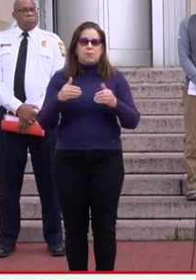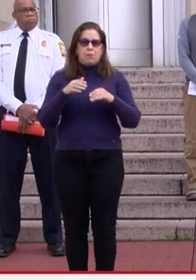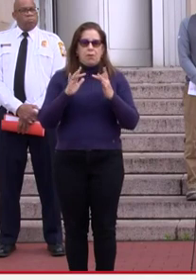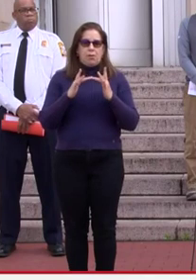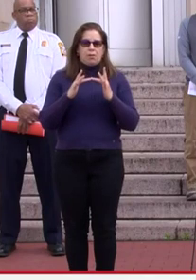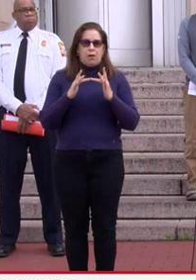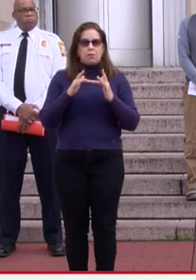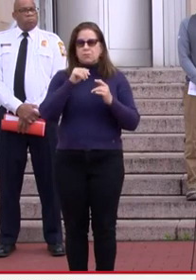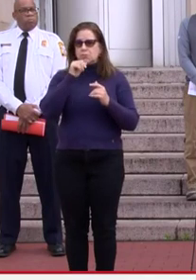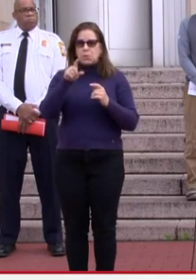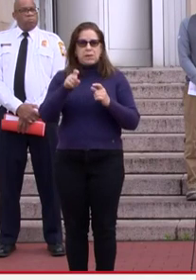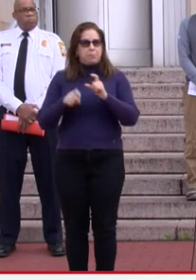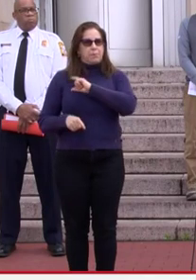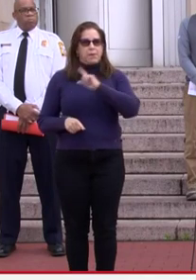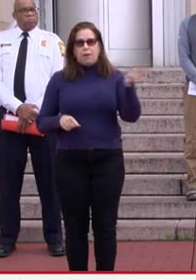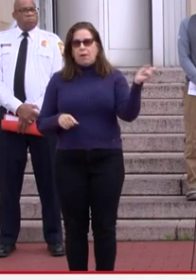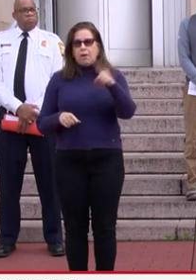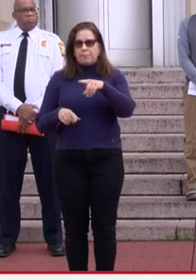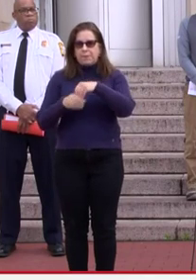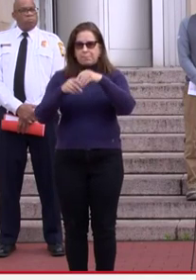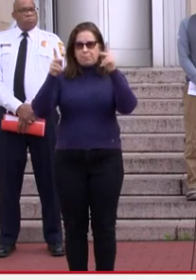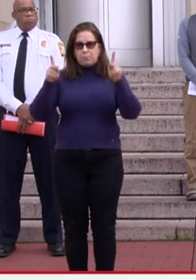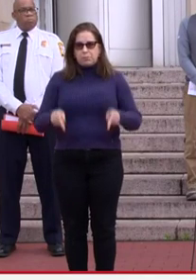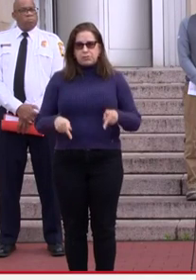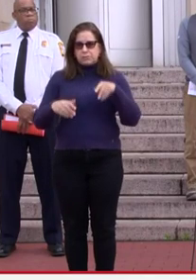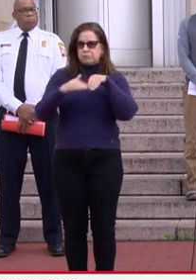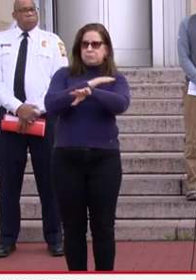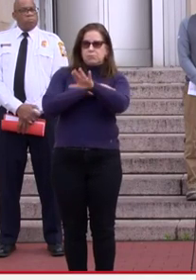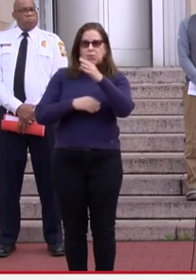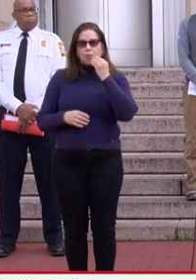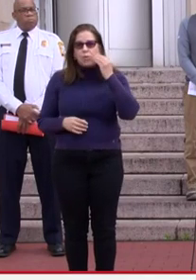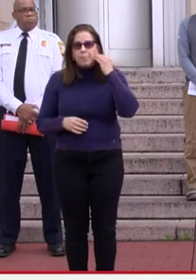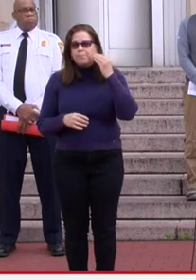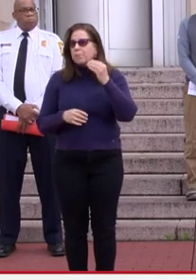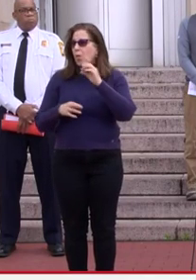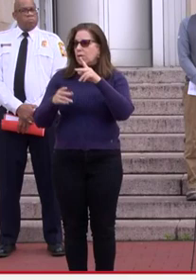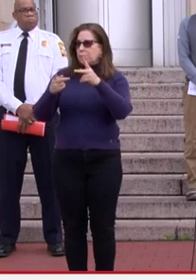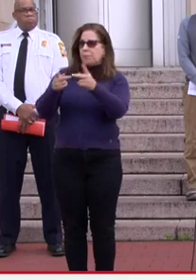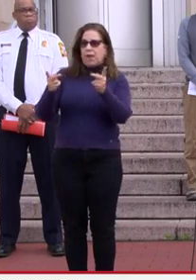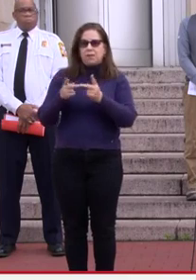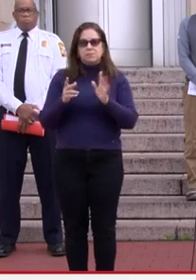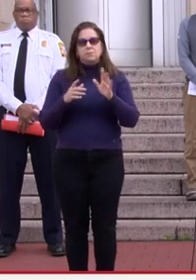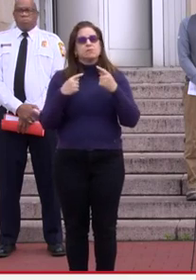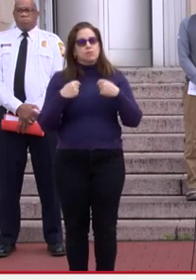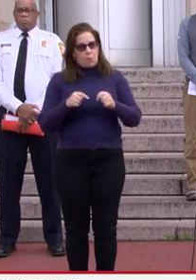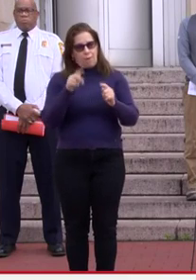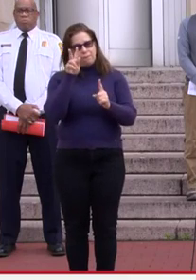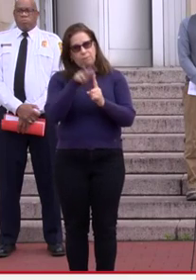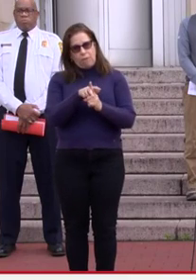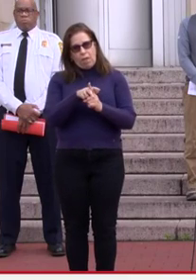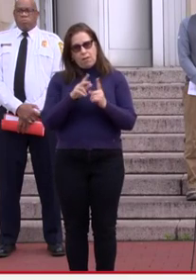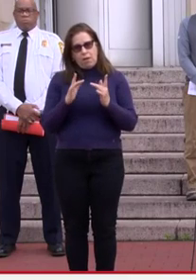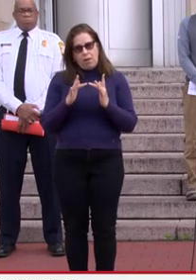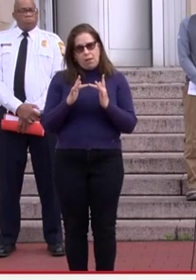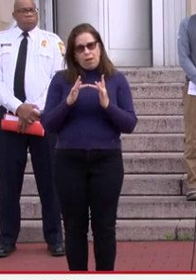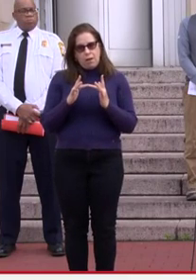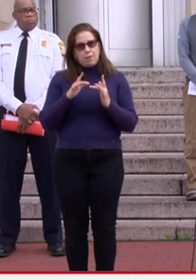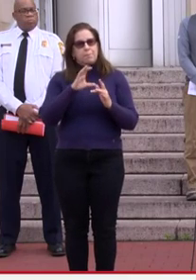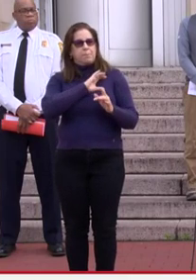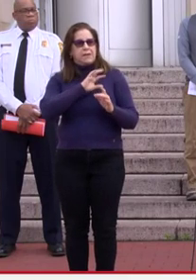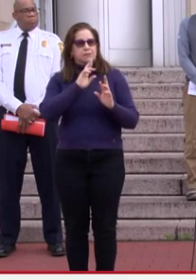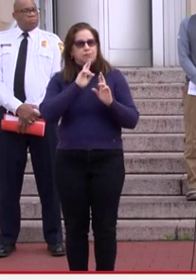link on our website that outlines the criteria for filing a police report online. We are also working with the Office of